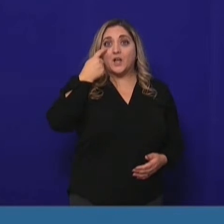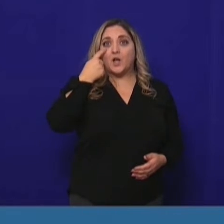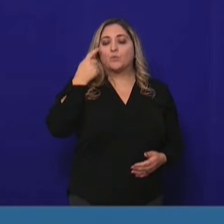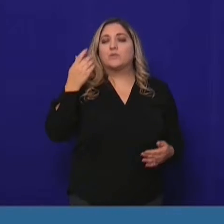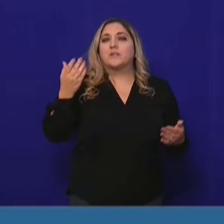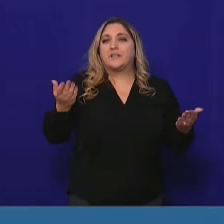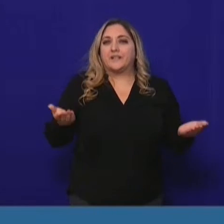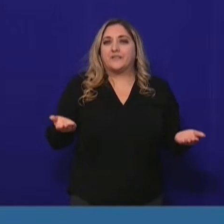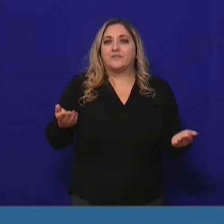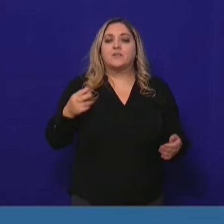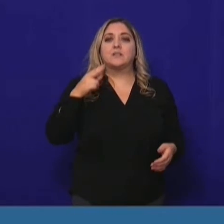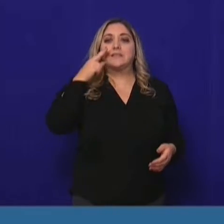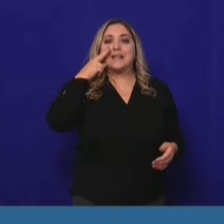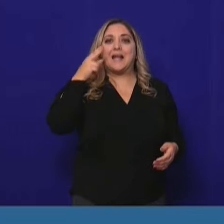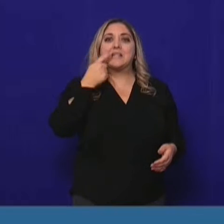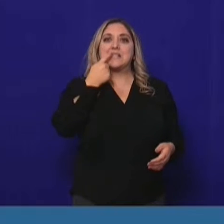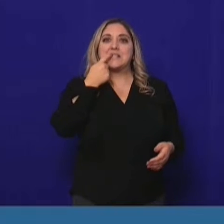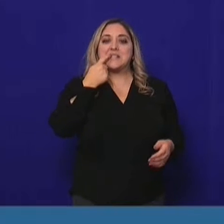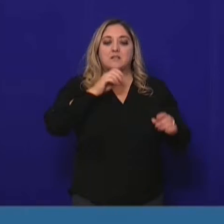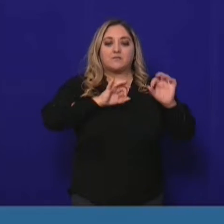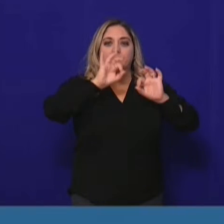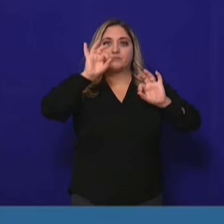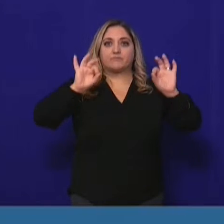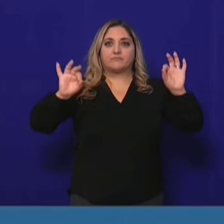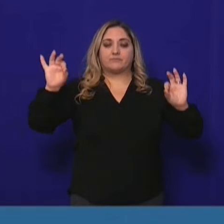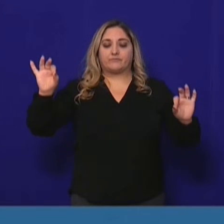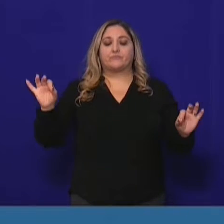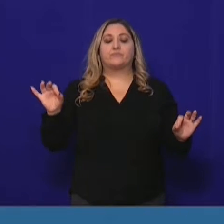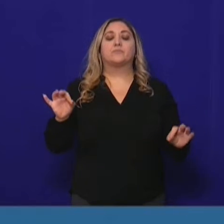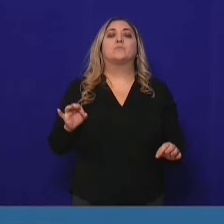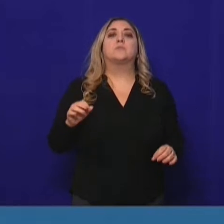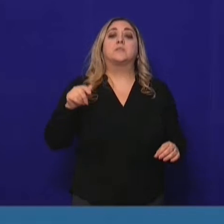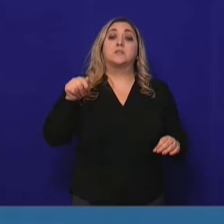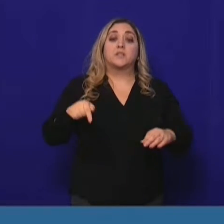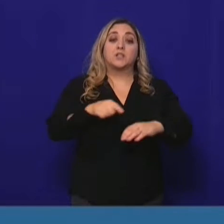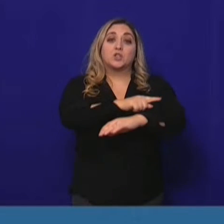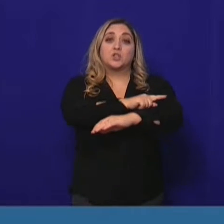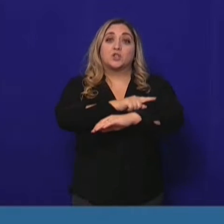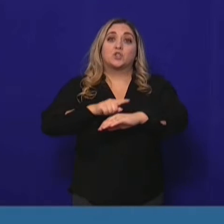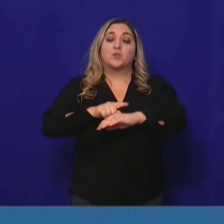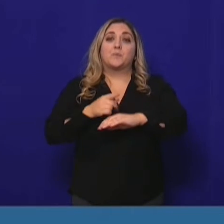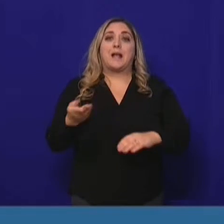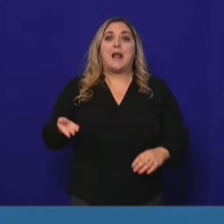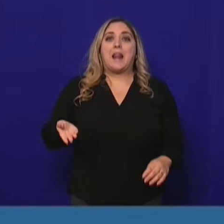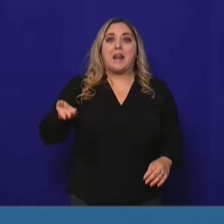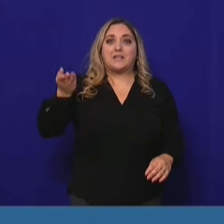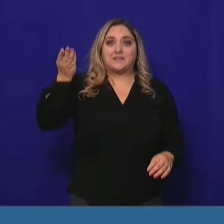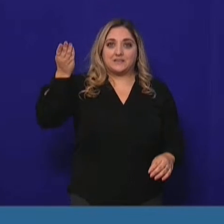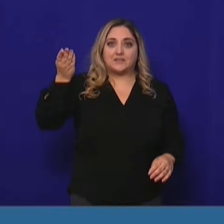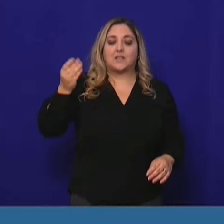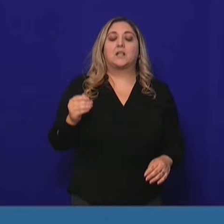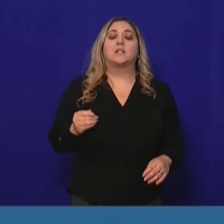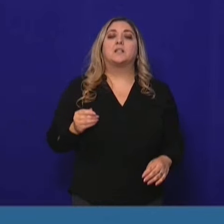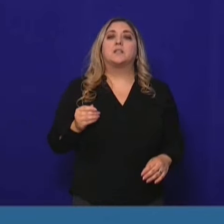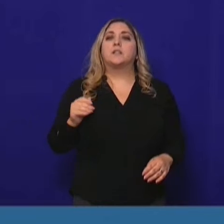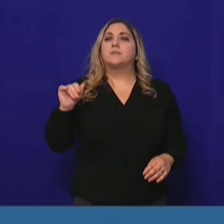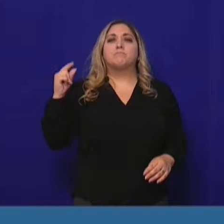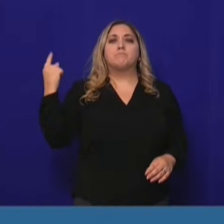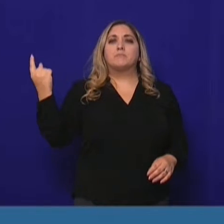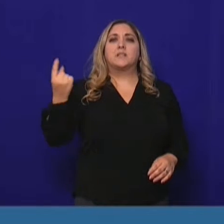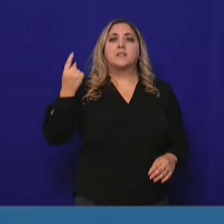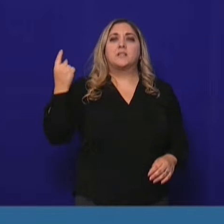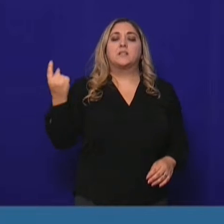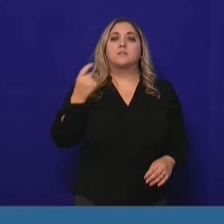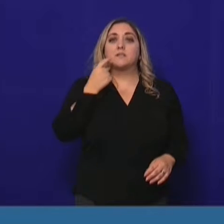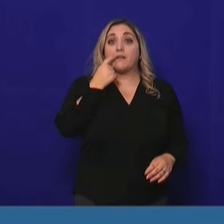propju meta tħares lejn l-etajiet tal-persuni, din il-ġimgħa l-iktar każijiet li qed ikollna li huma prevalenti kienu